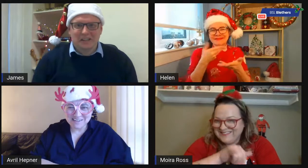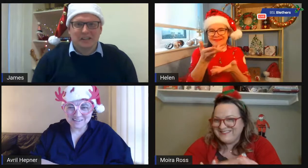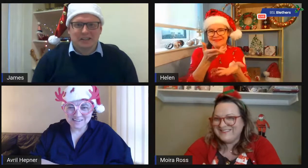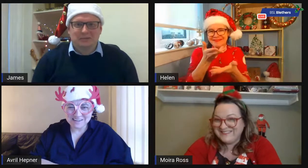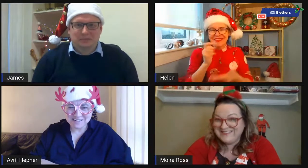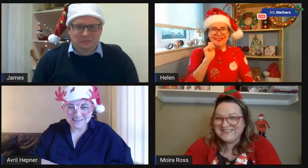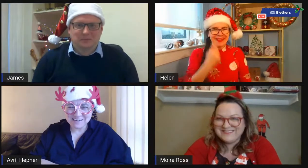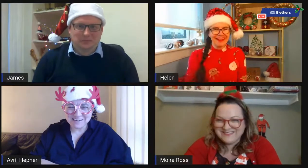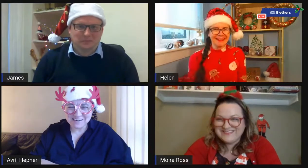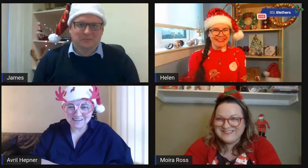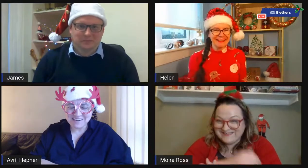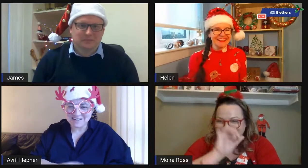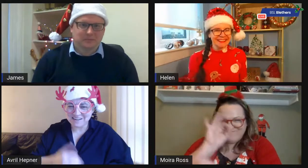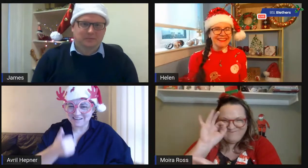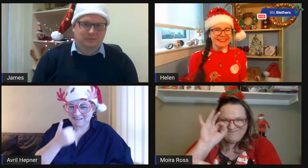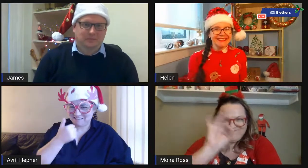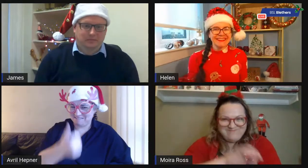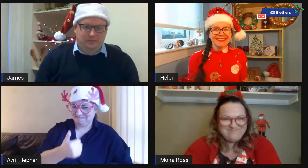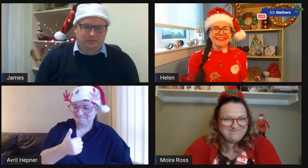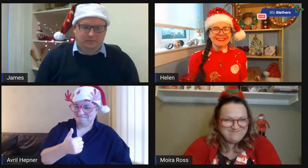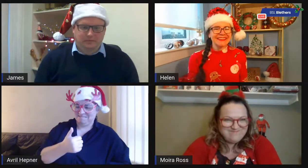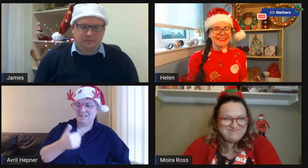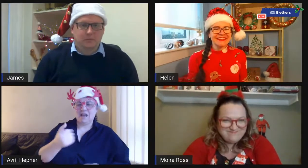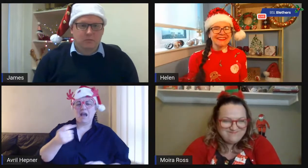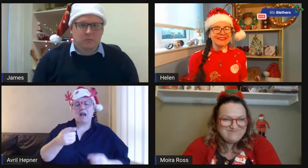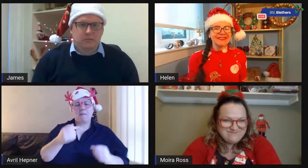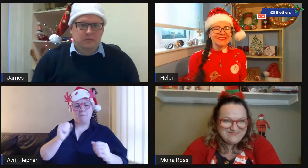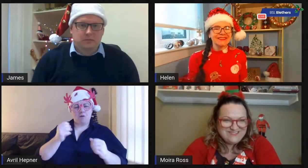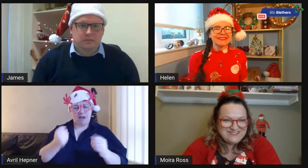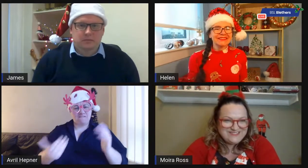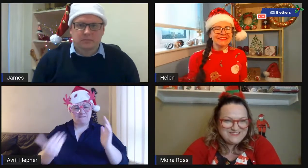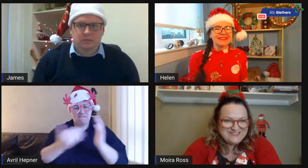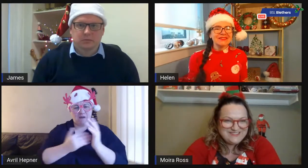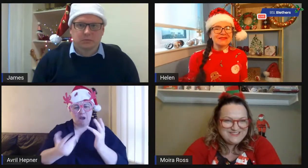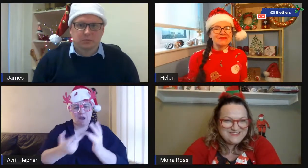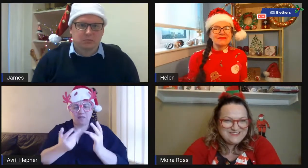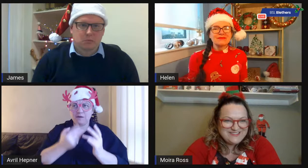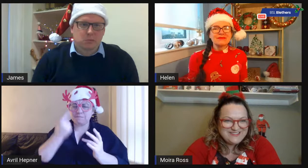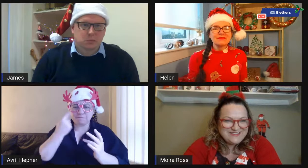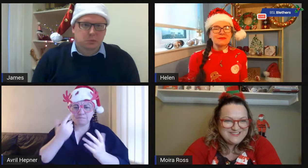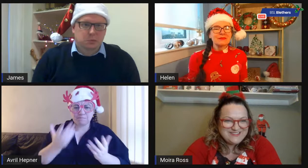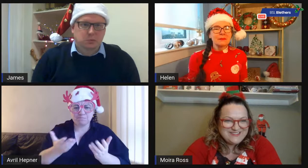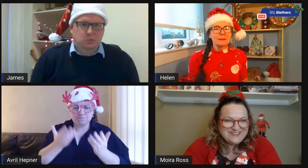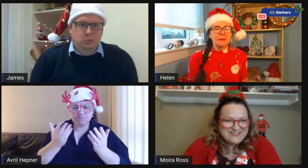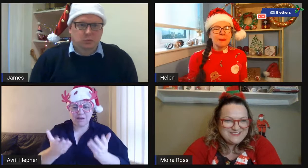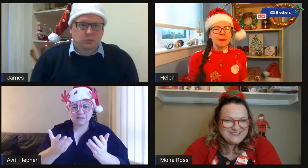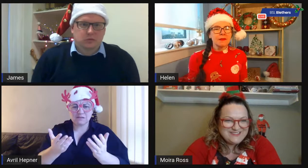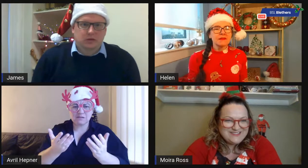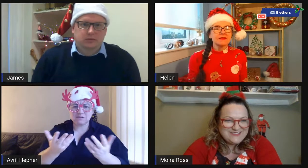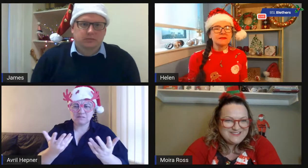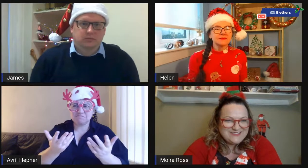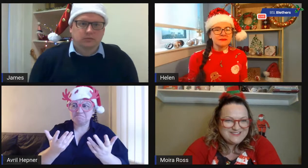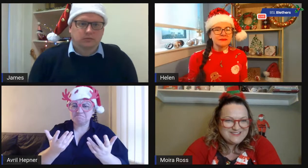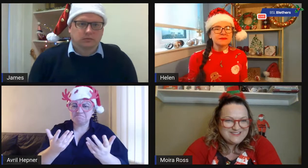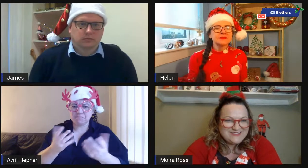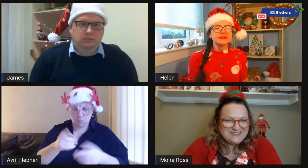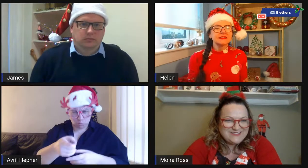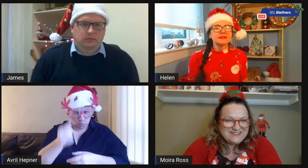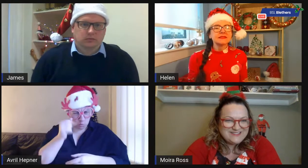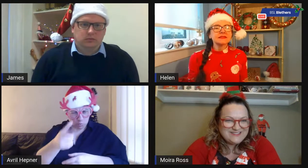Oh, I think it's just tips. We'll be sharing some tips later on. I'm getting excited. Absolutely. Any other ideas